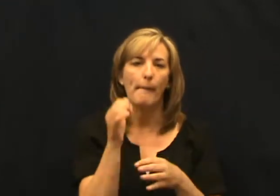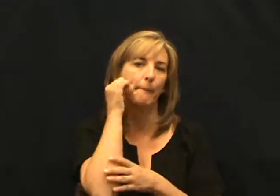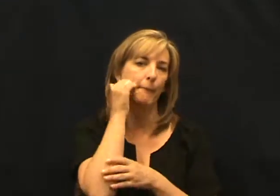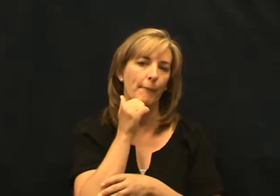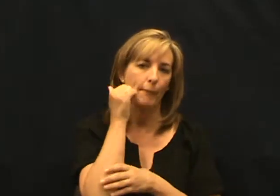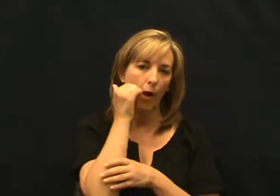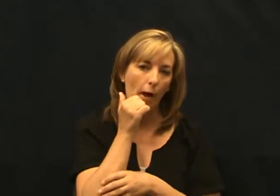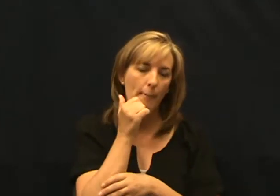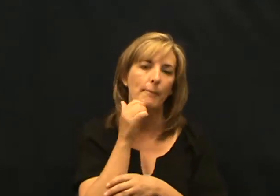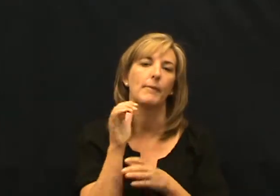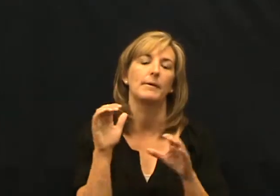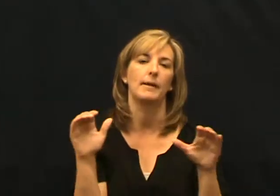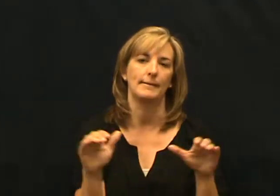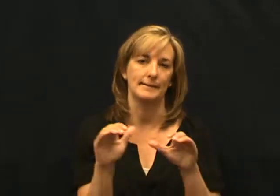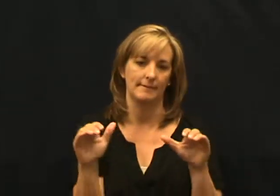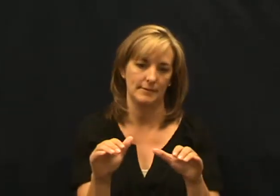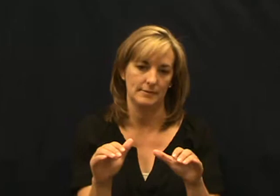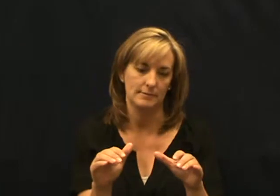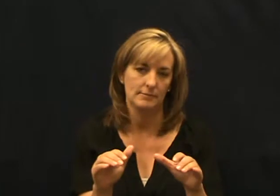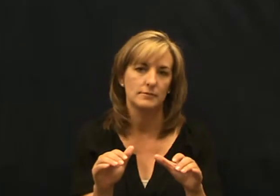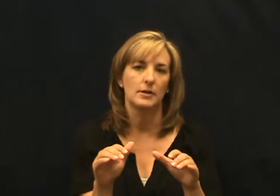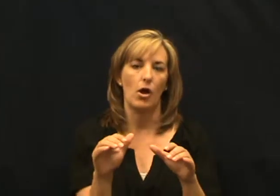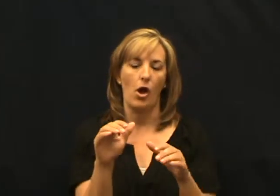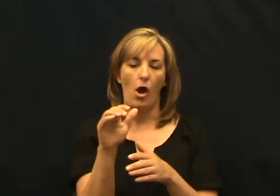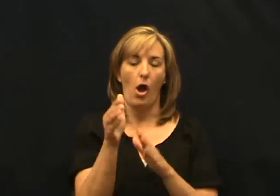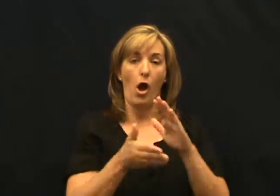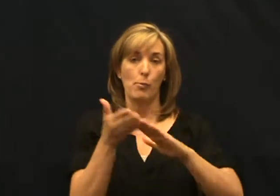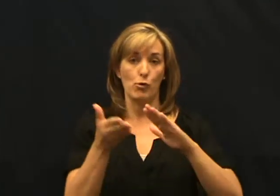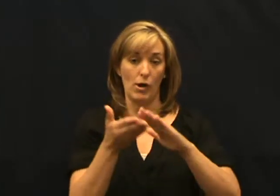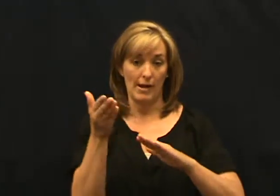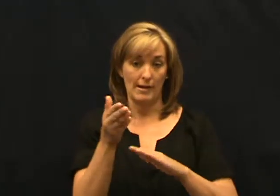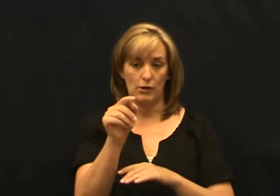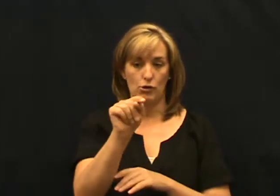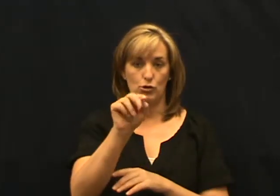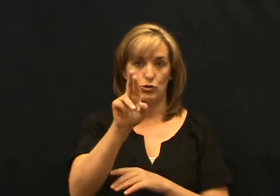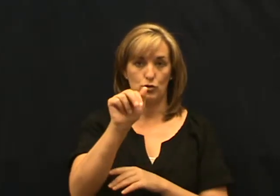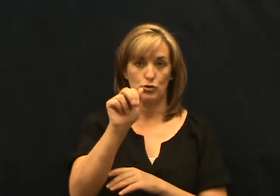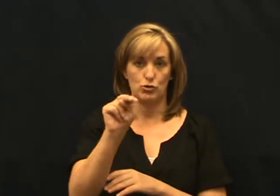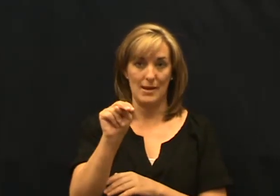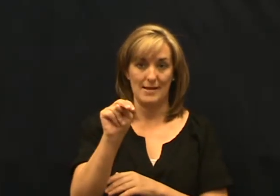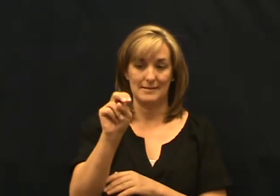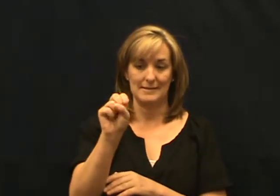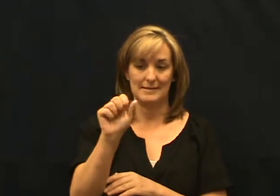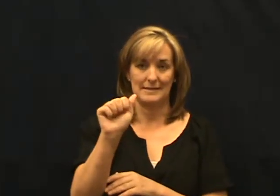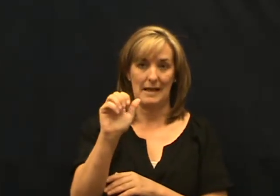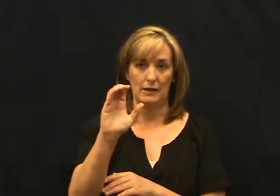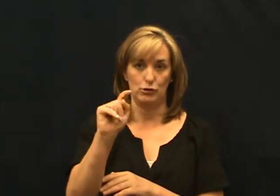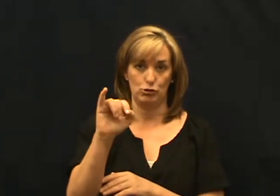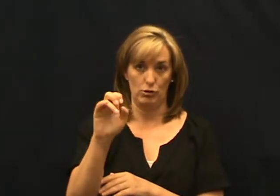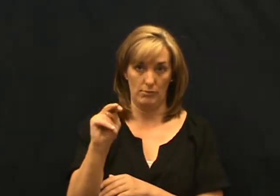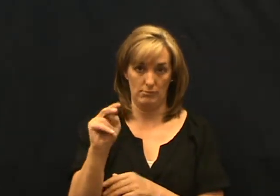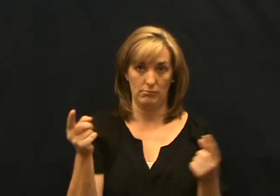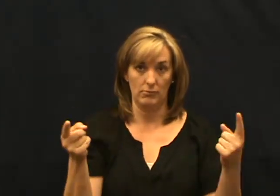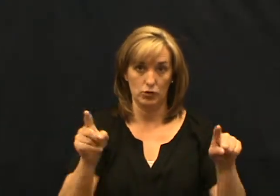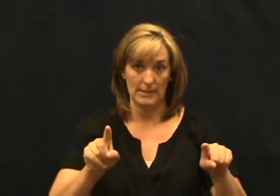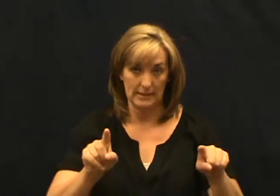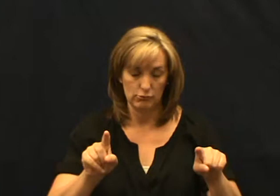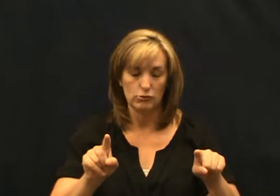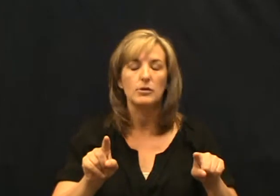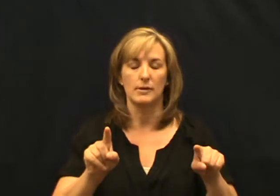income statement account titles. An operating transaction is an economic event. In other words, it's something we do, buy or sell,